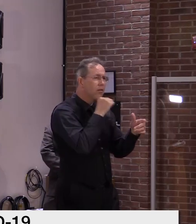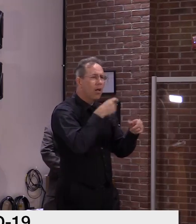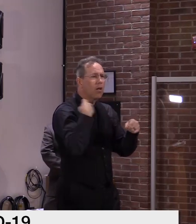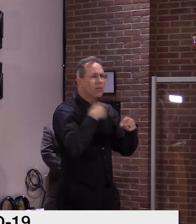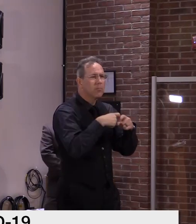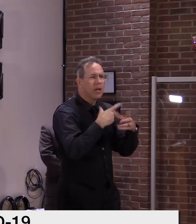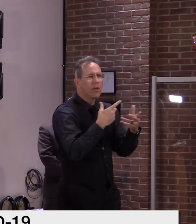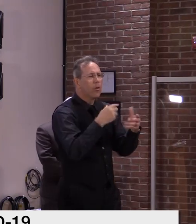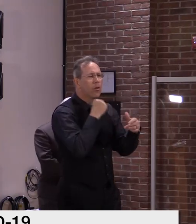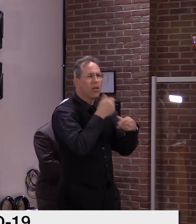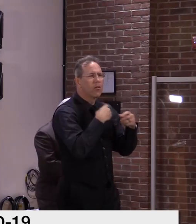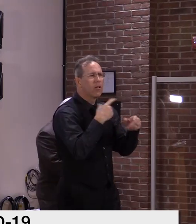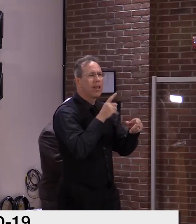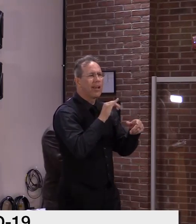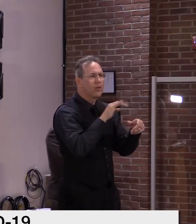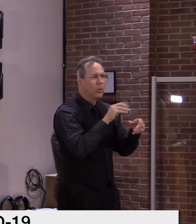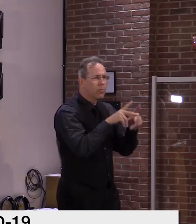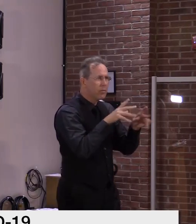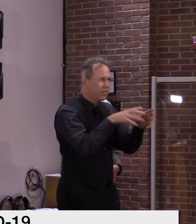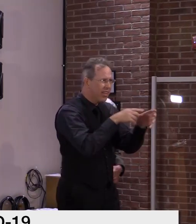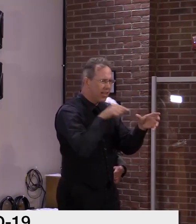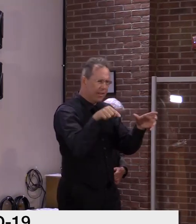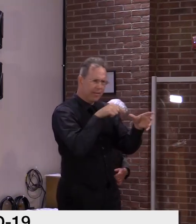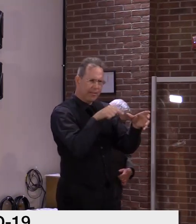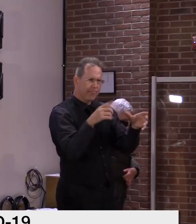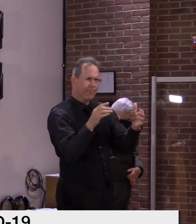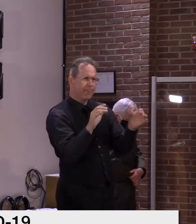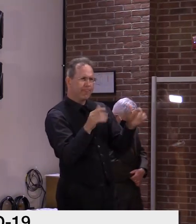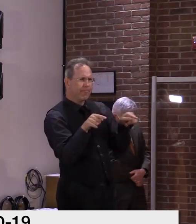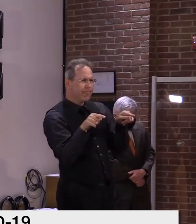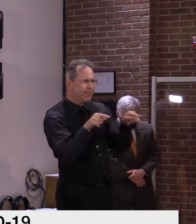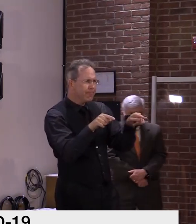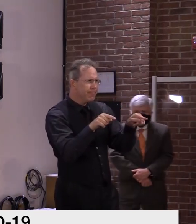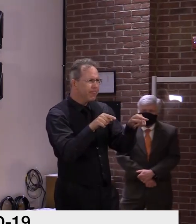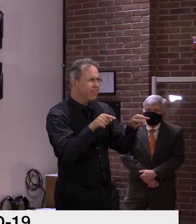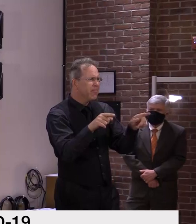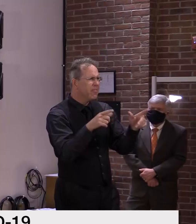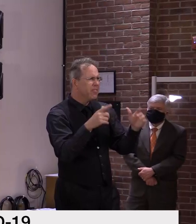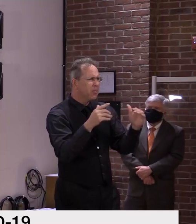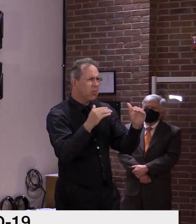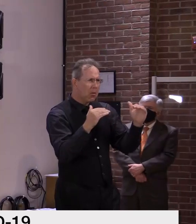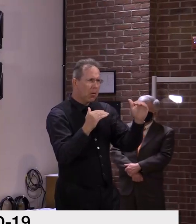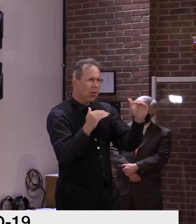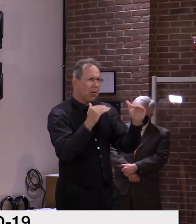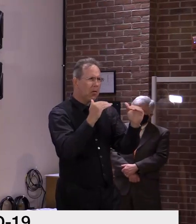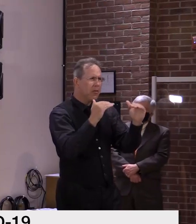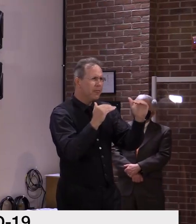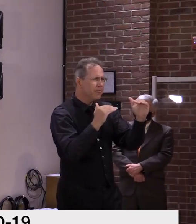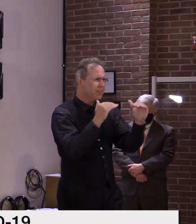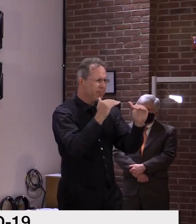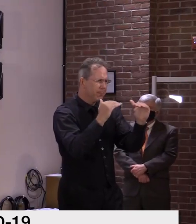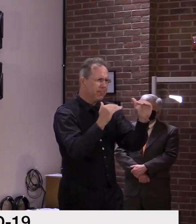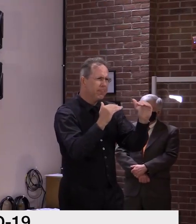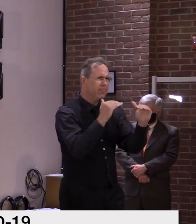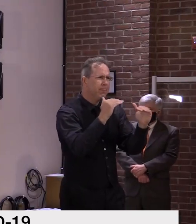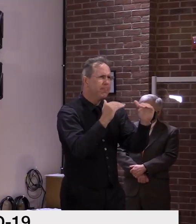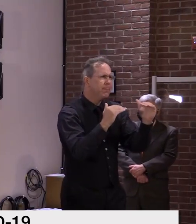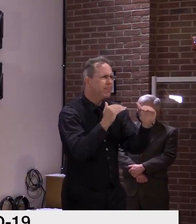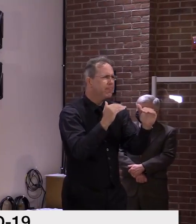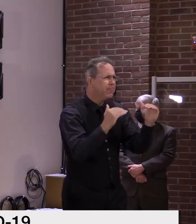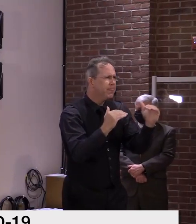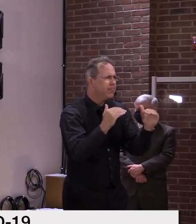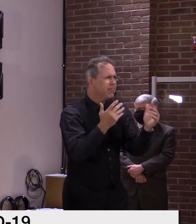to be a smaller number with each passing week, and we're down in the 6-ish% range right